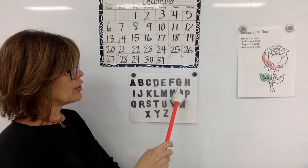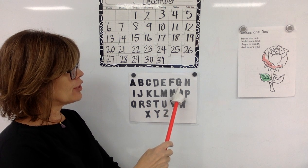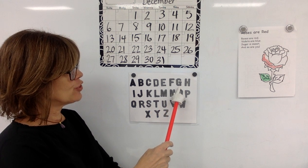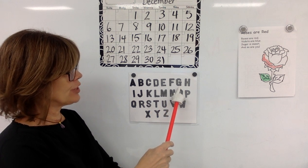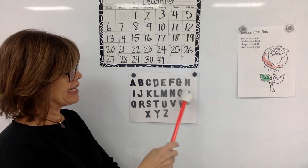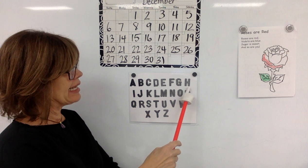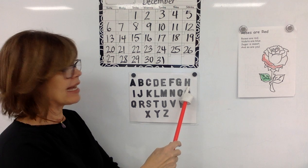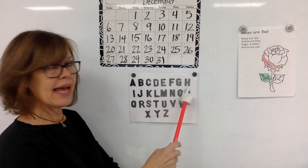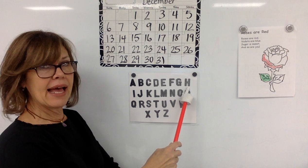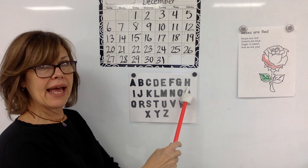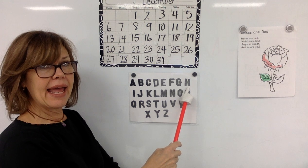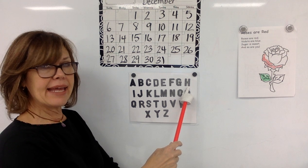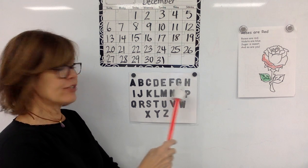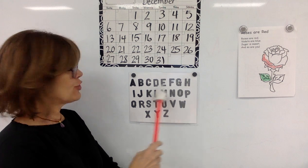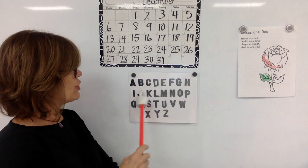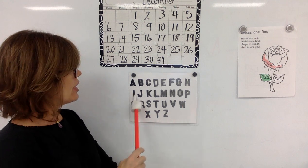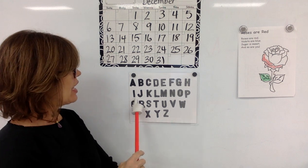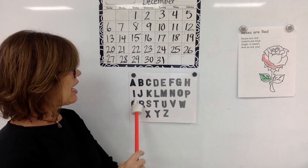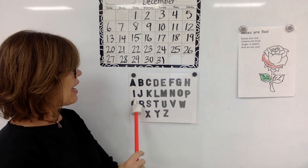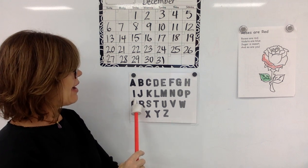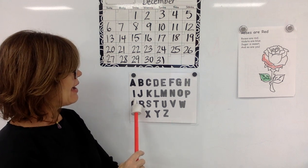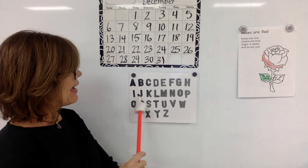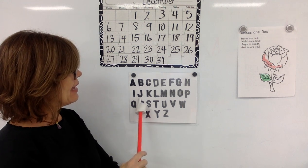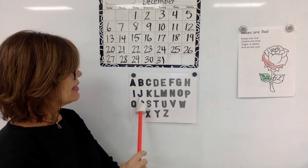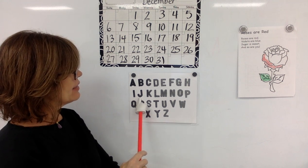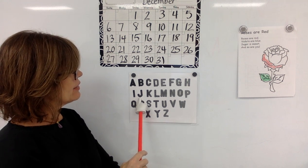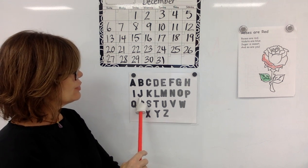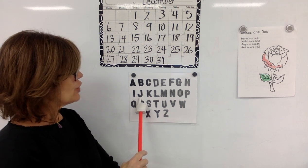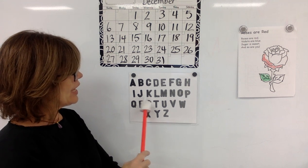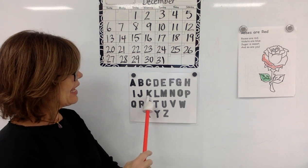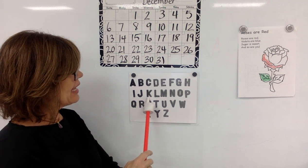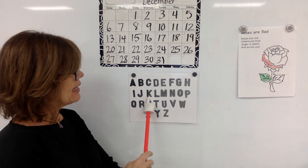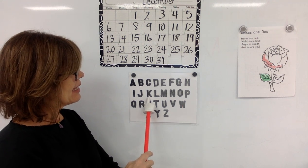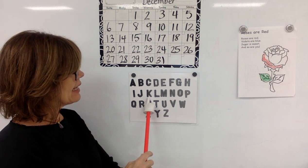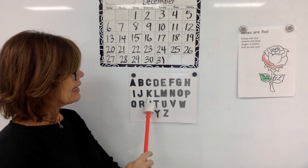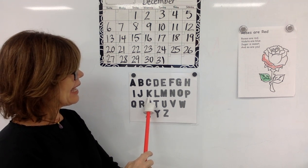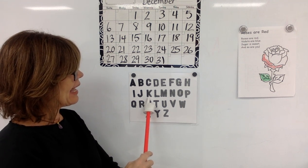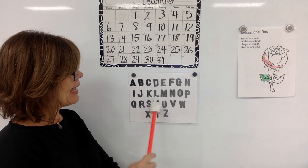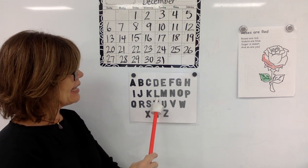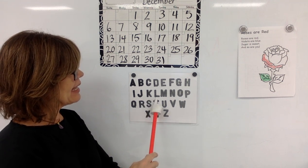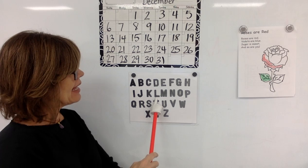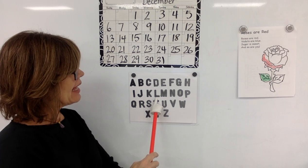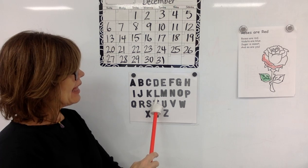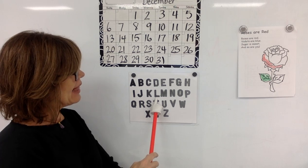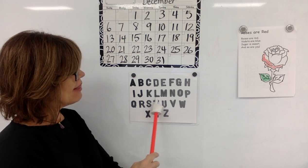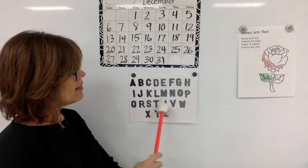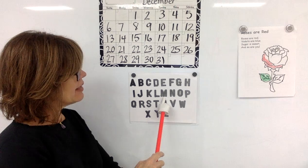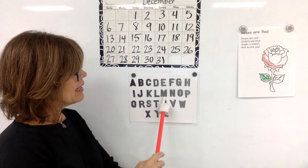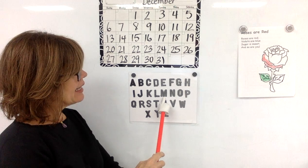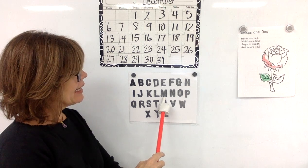G, H, I, J, K, L,